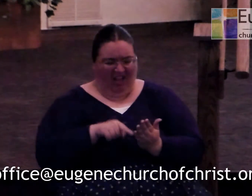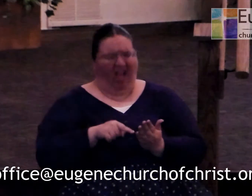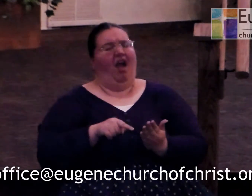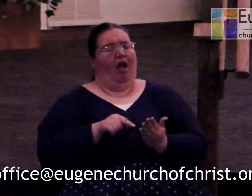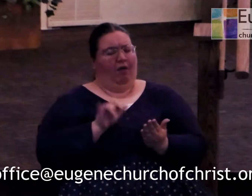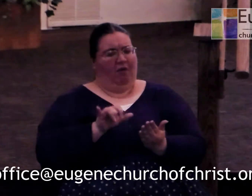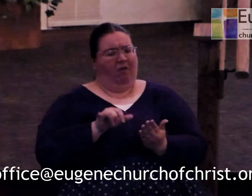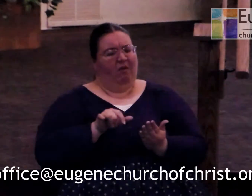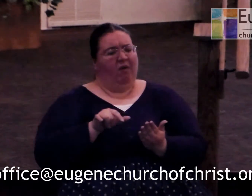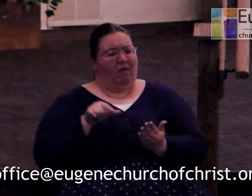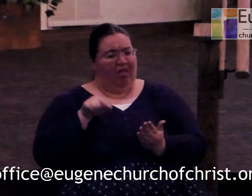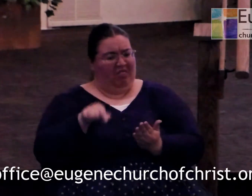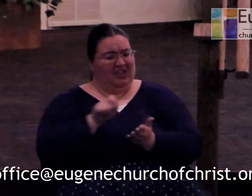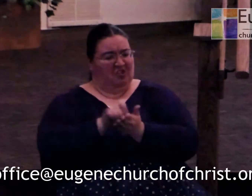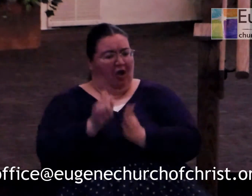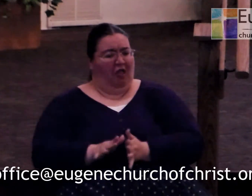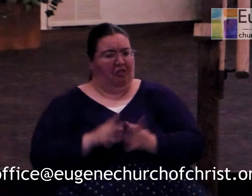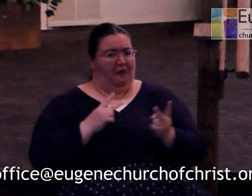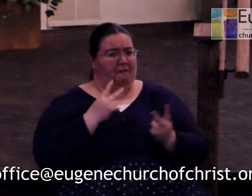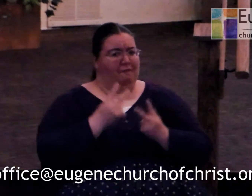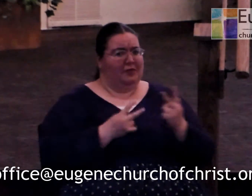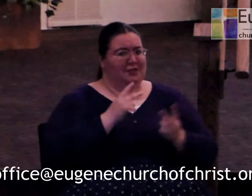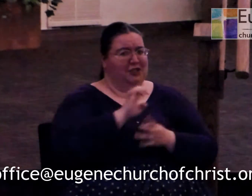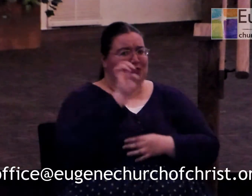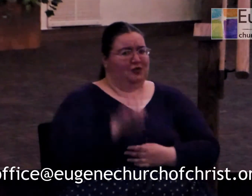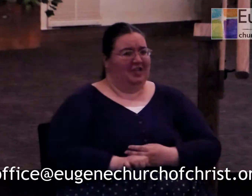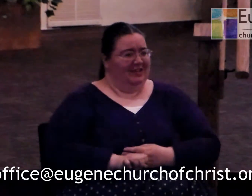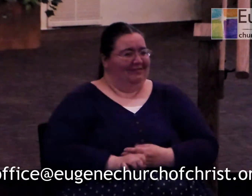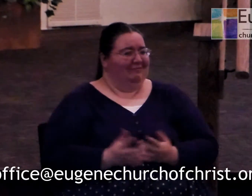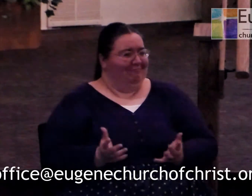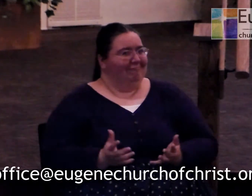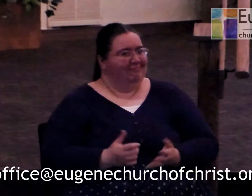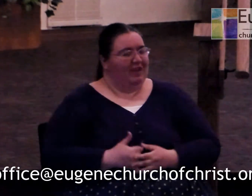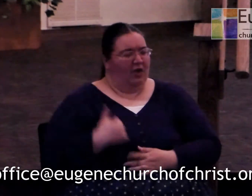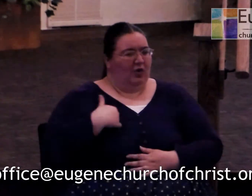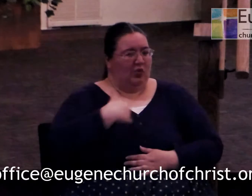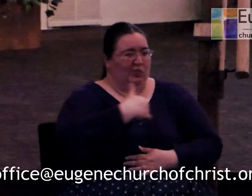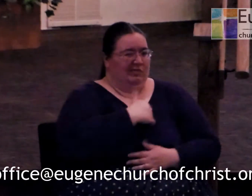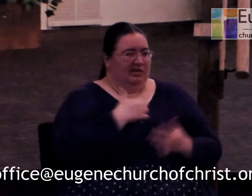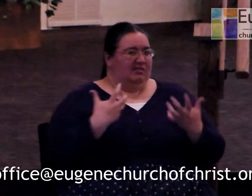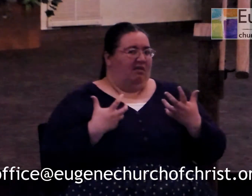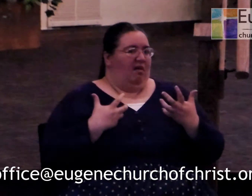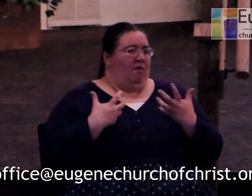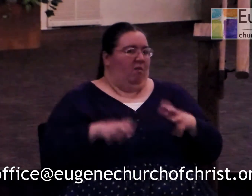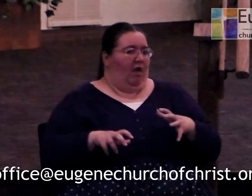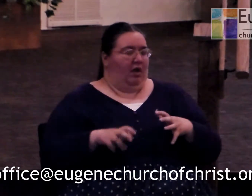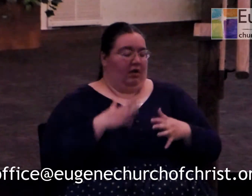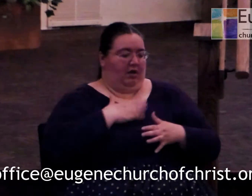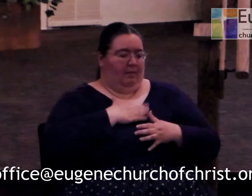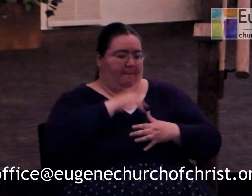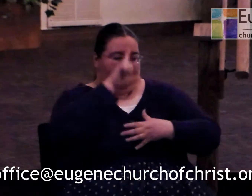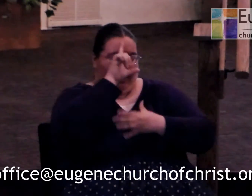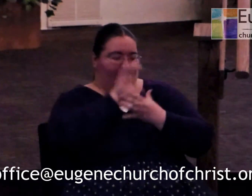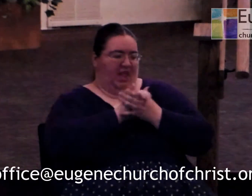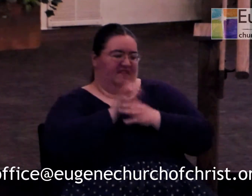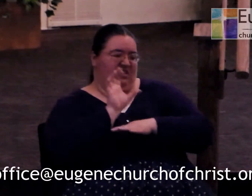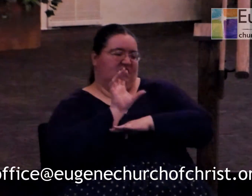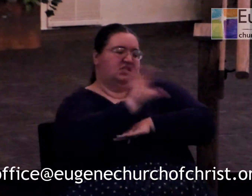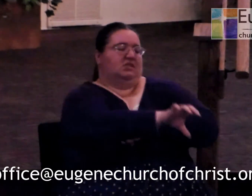don't want to impose our beliefs on anybody. Now, the assumption that we talk about it is imposing our beliefs on them is part of the